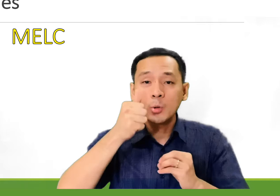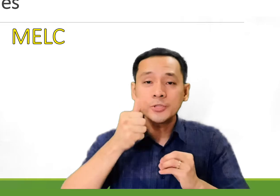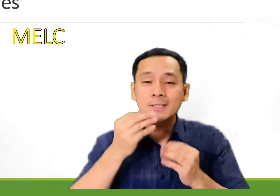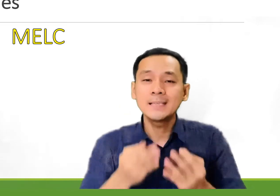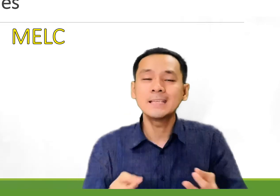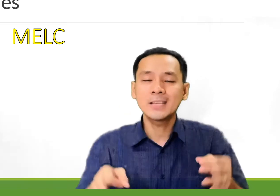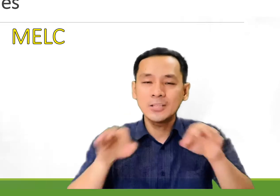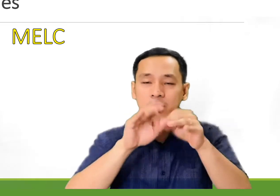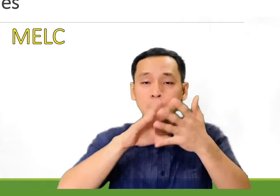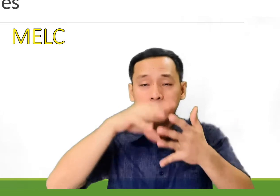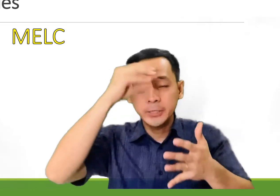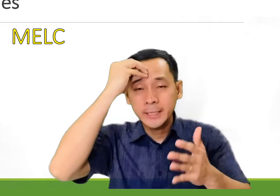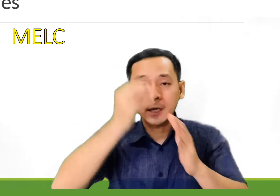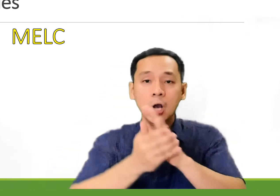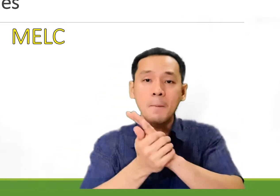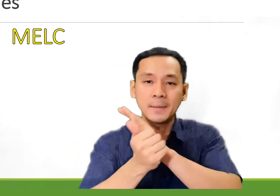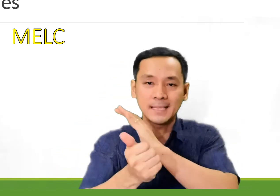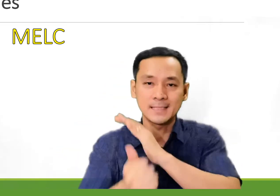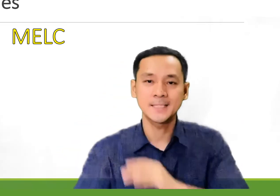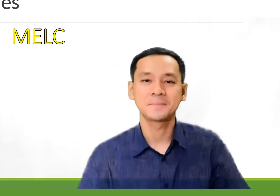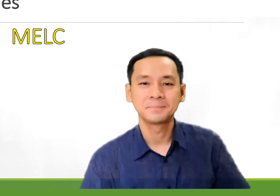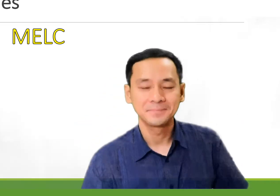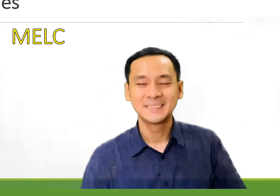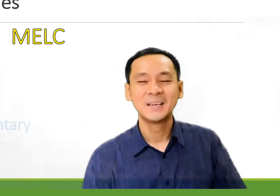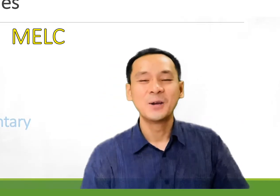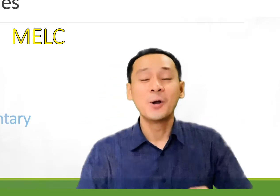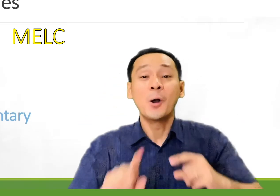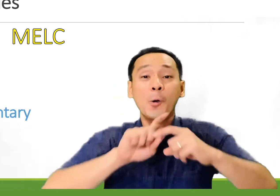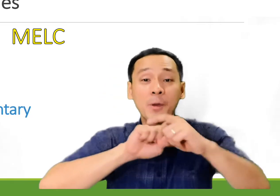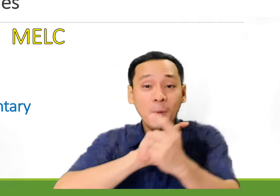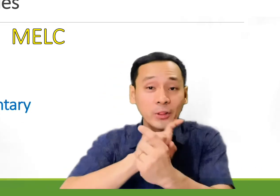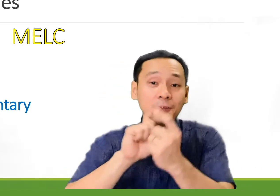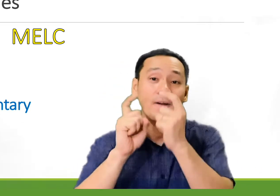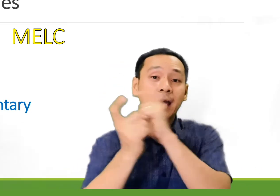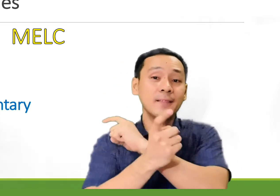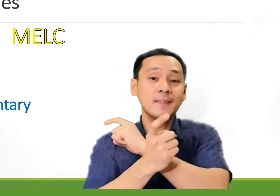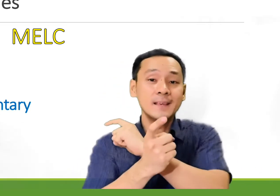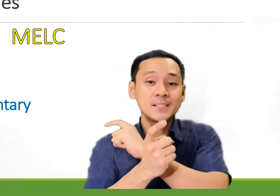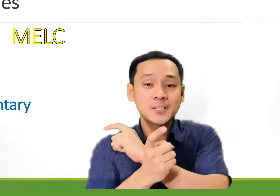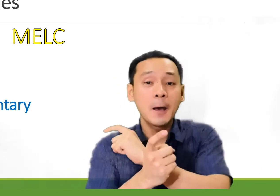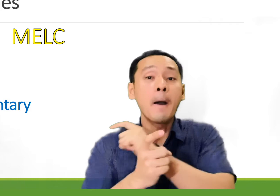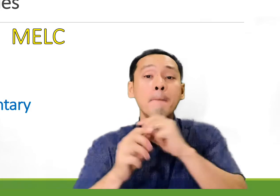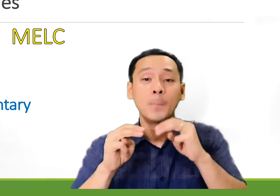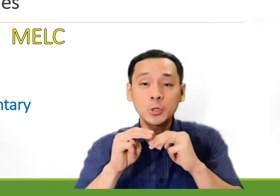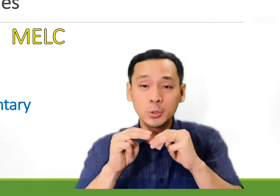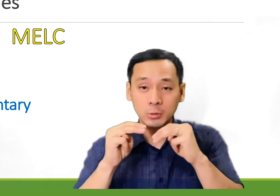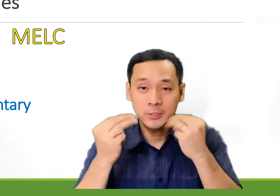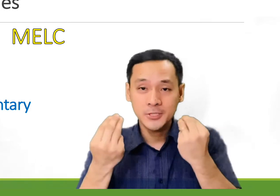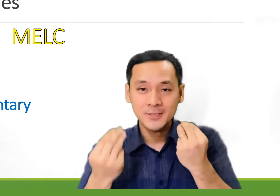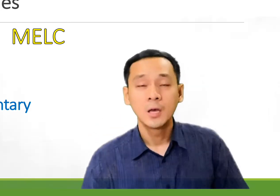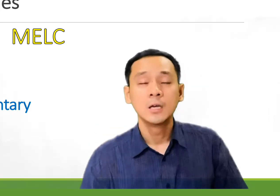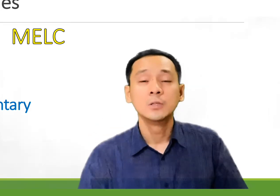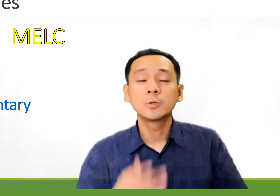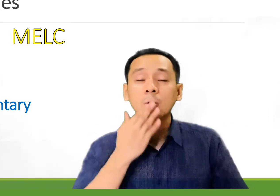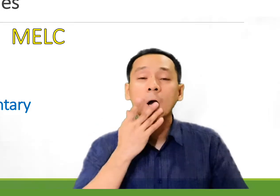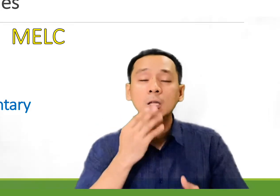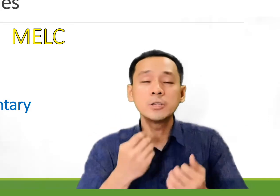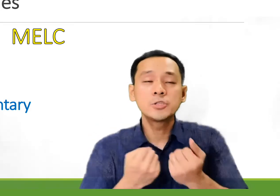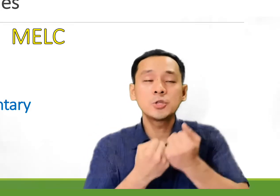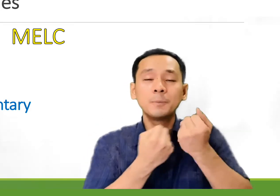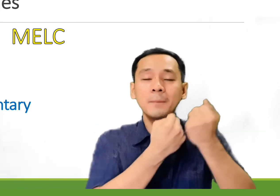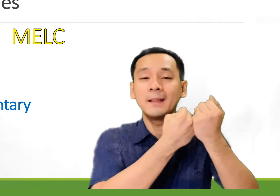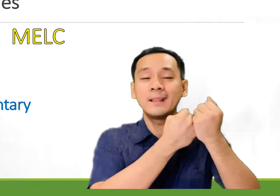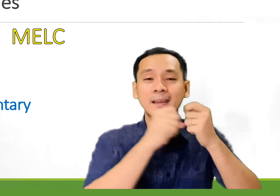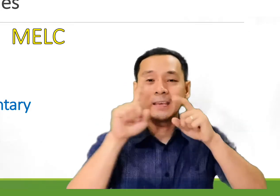the most essential learning competence. We modified these modules into